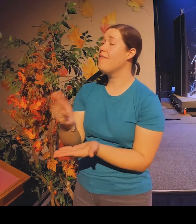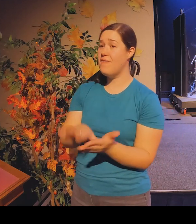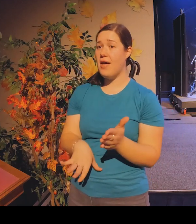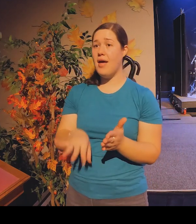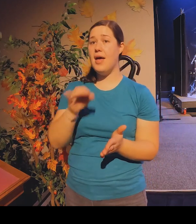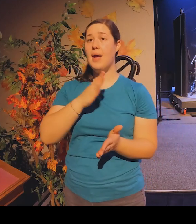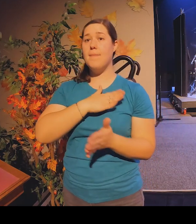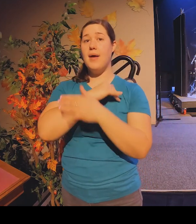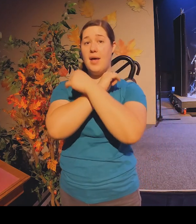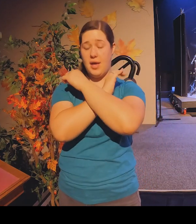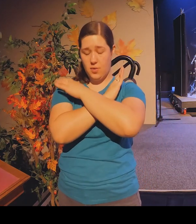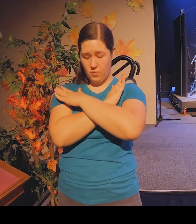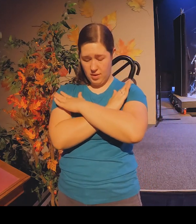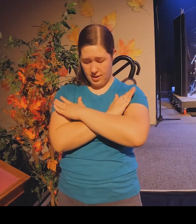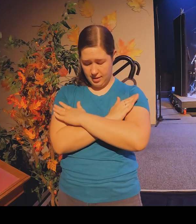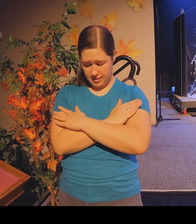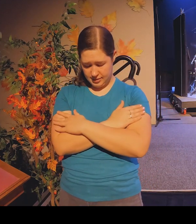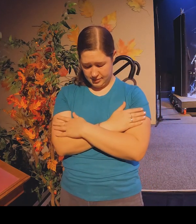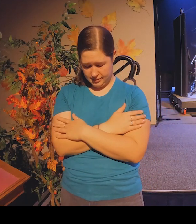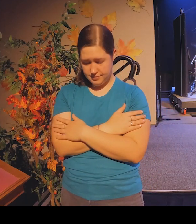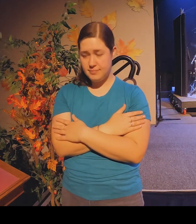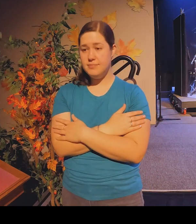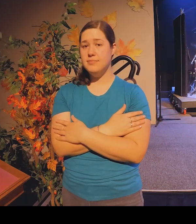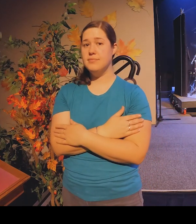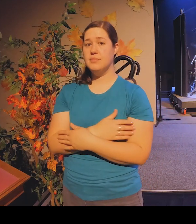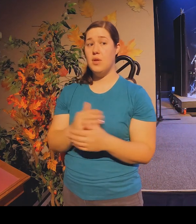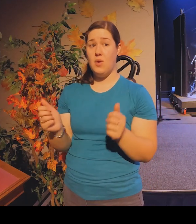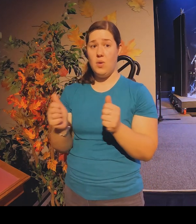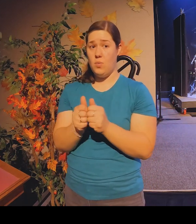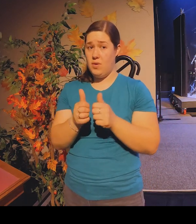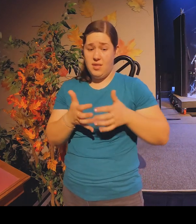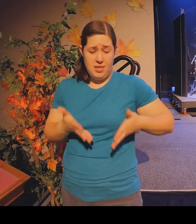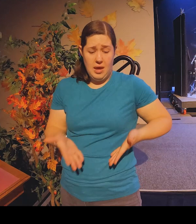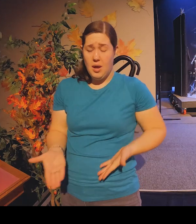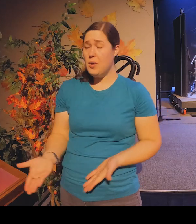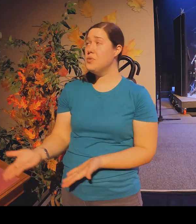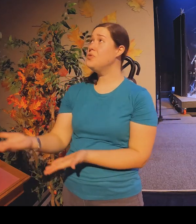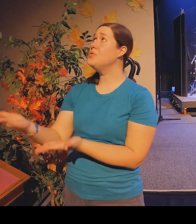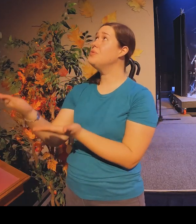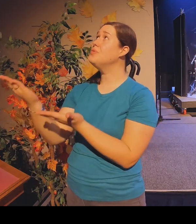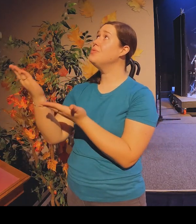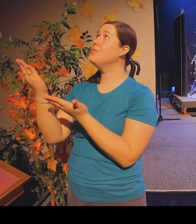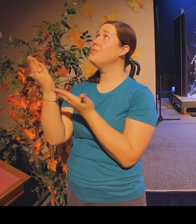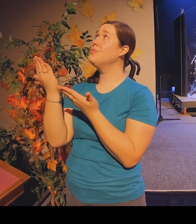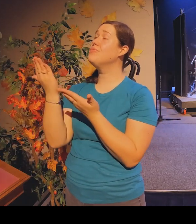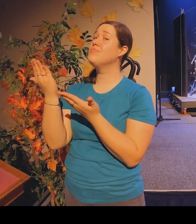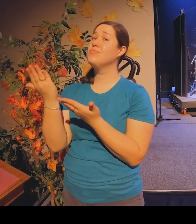here I find my rest. And without you